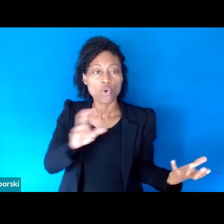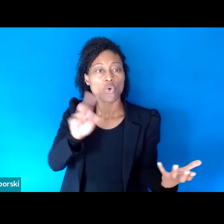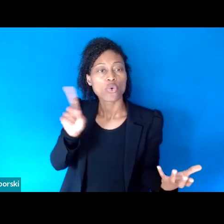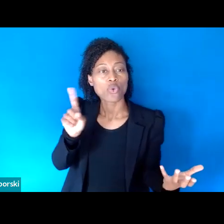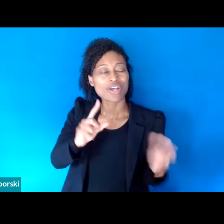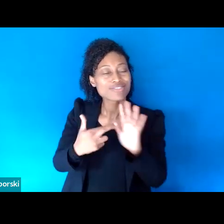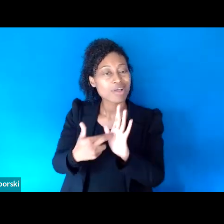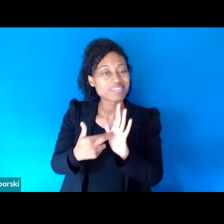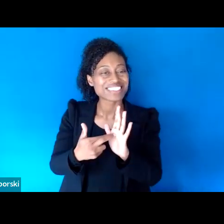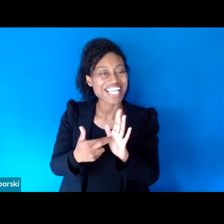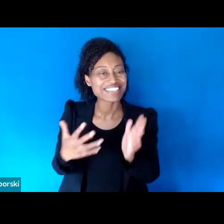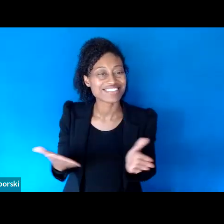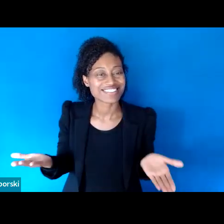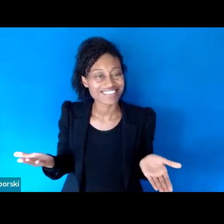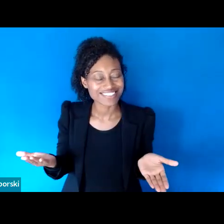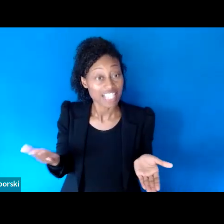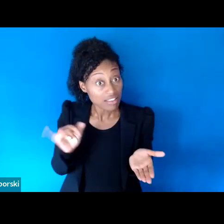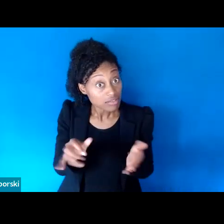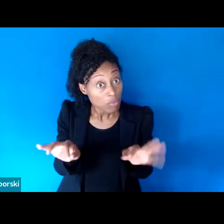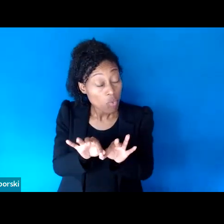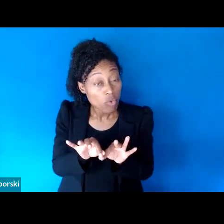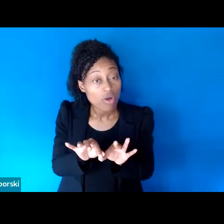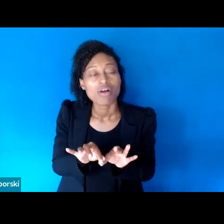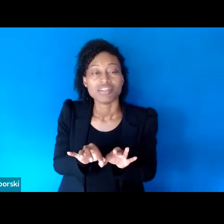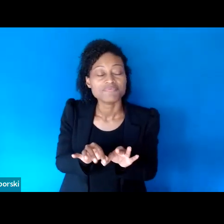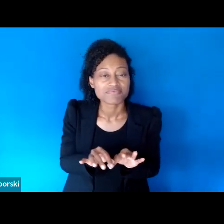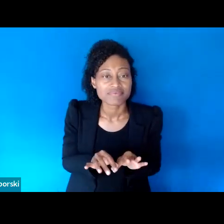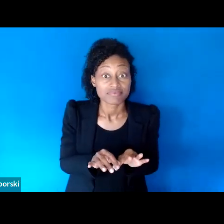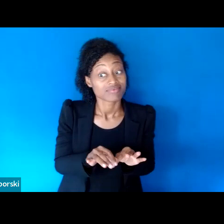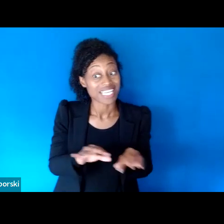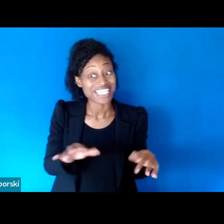matters, and that goes a long way with information as well.